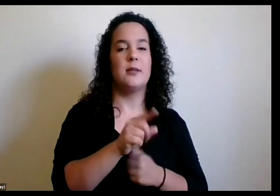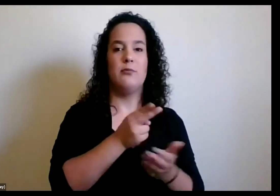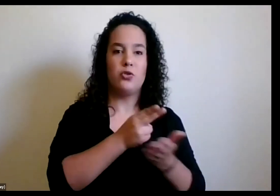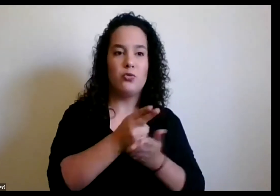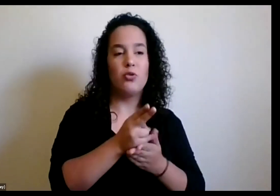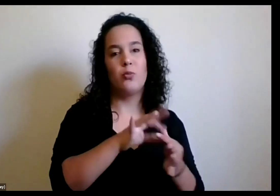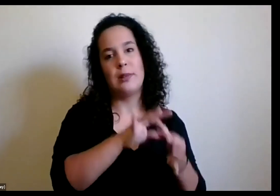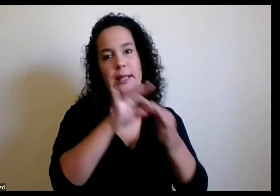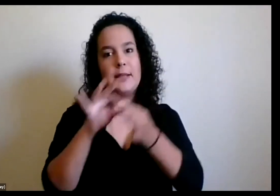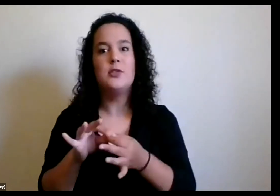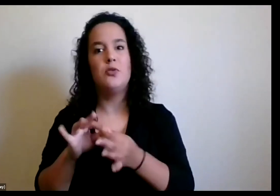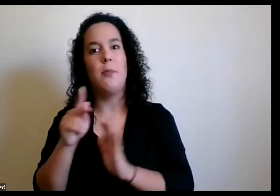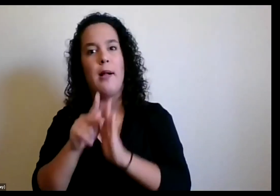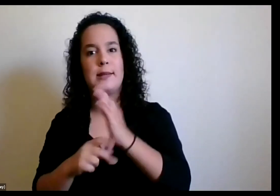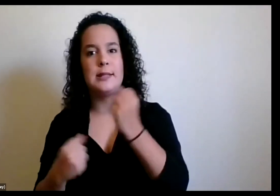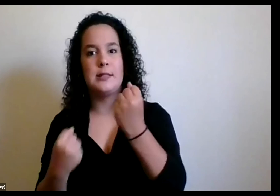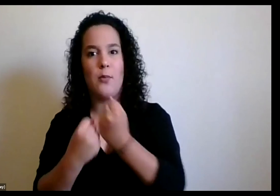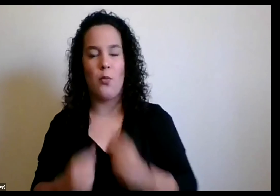Great.